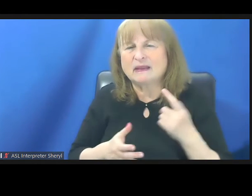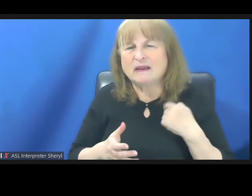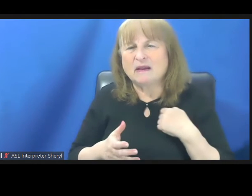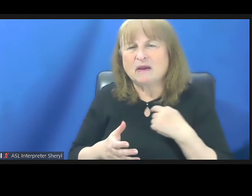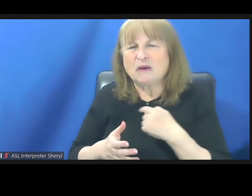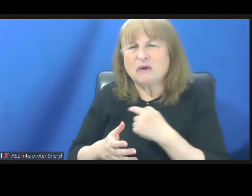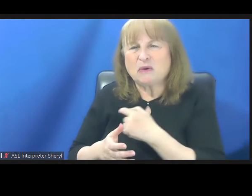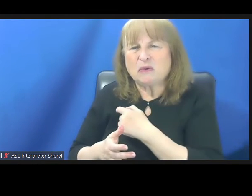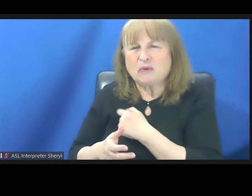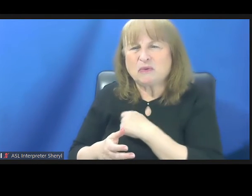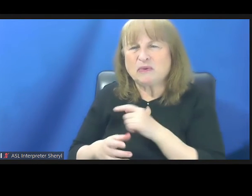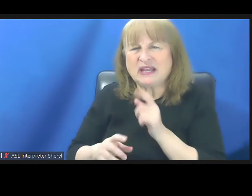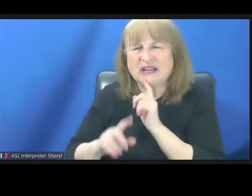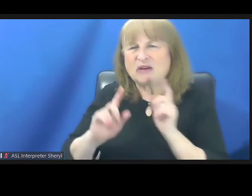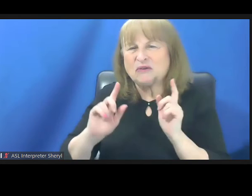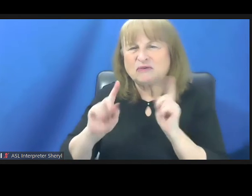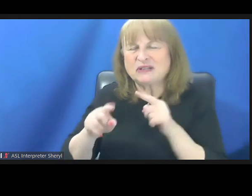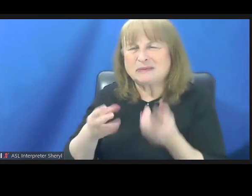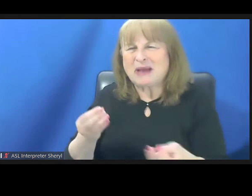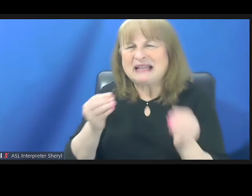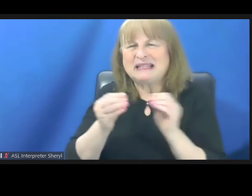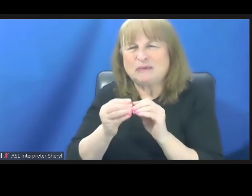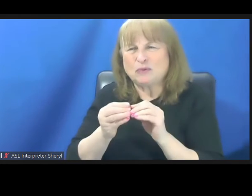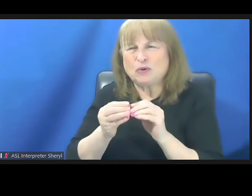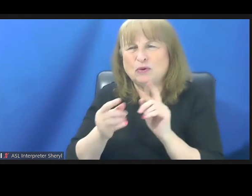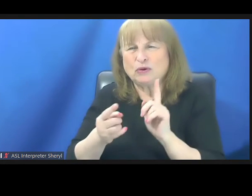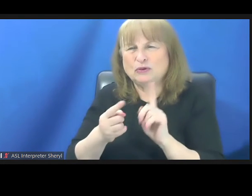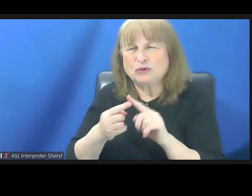And of course, we responded more to the